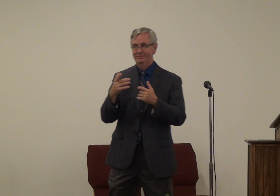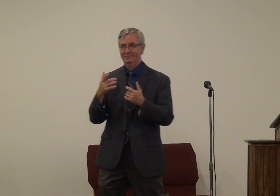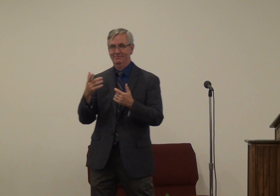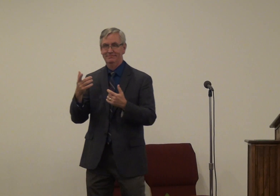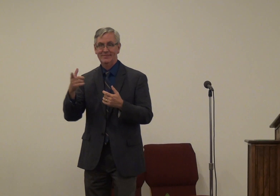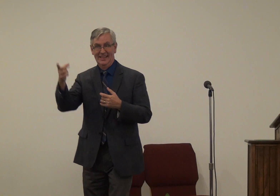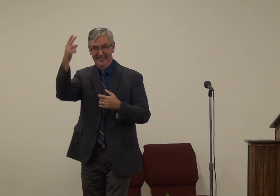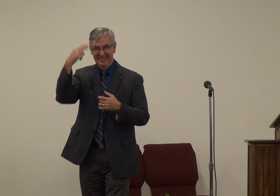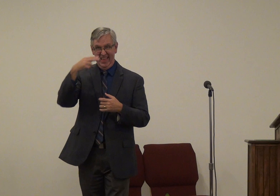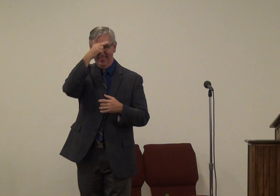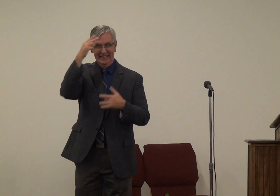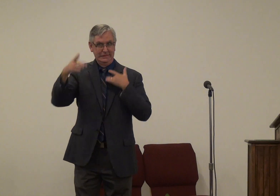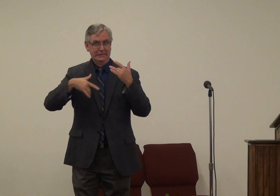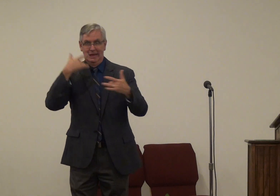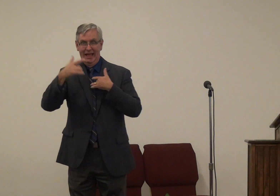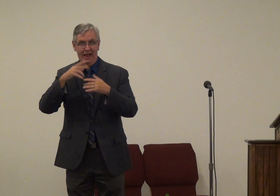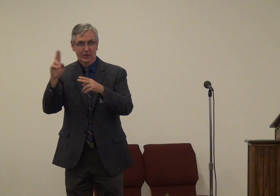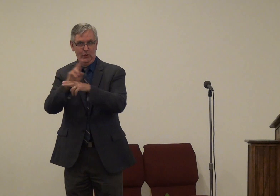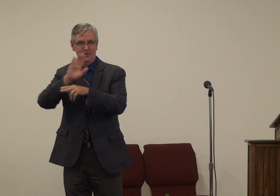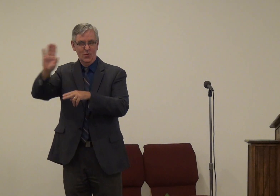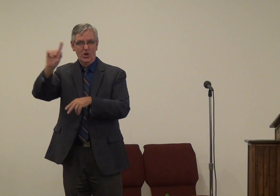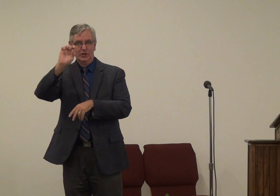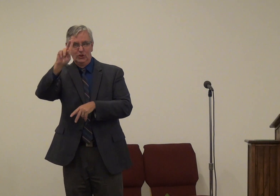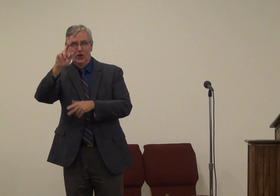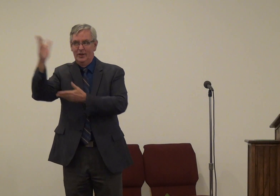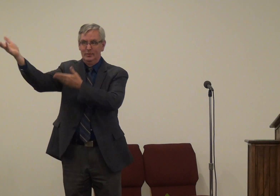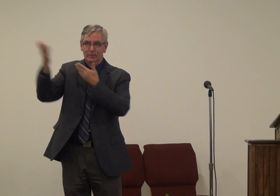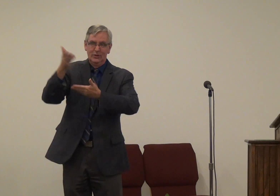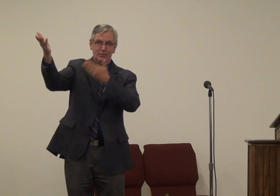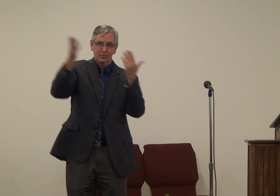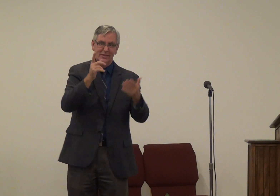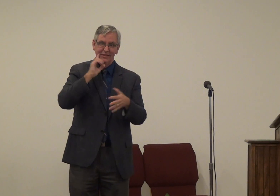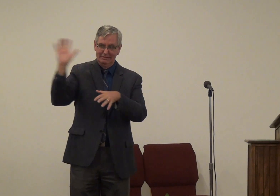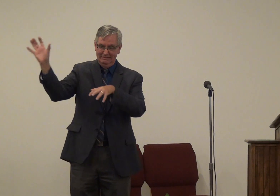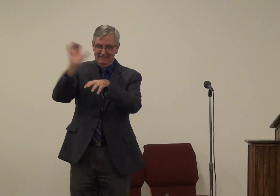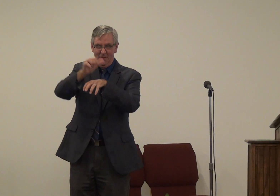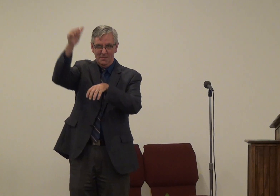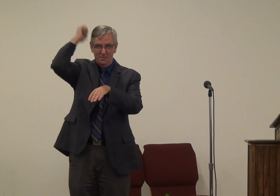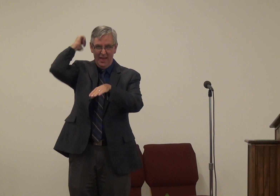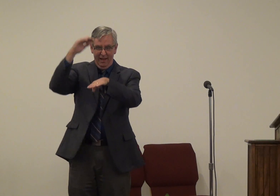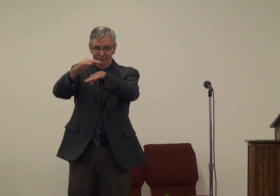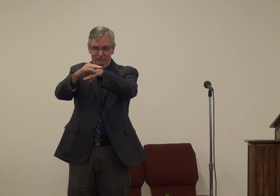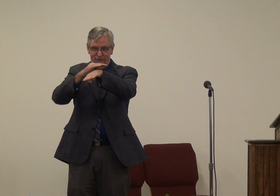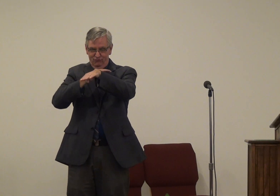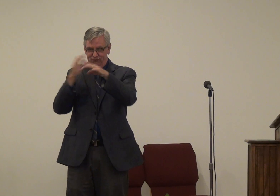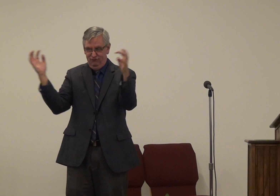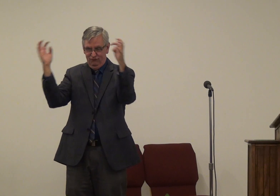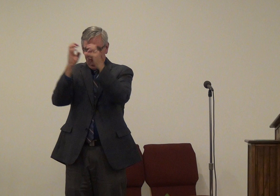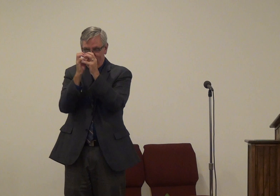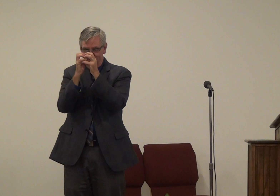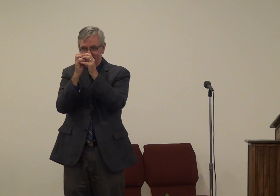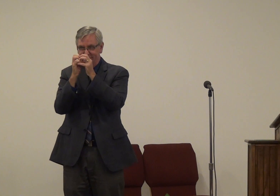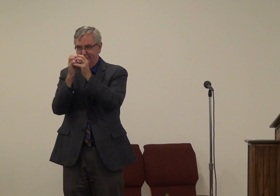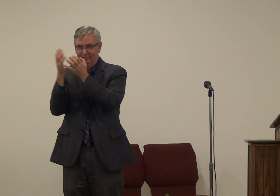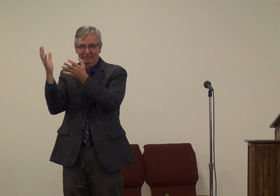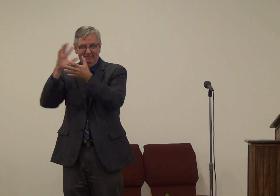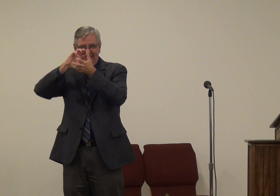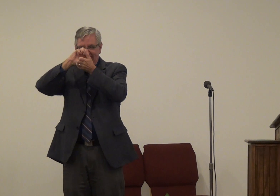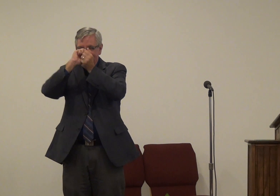service on Sunday, and the Catholics got all excited about it. They used their truck to pick up the deaf and bring them. So they